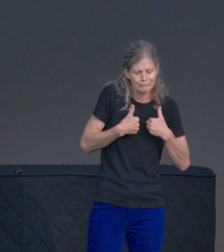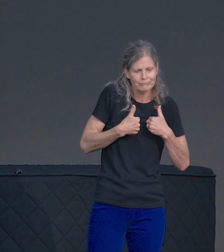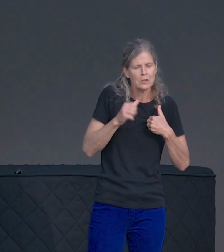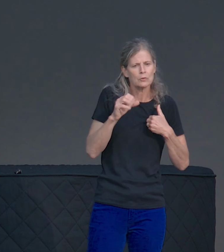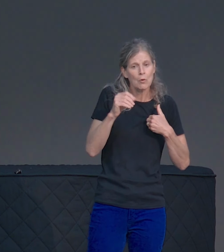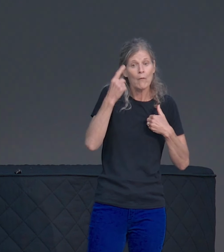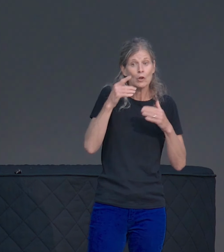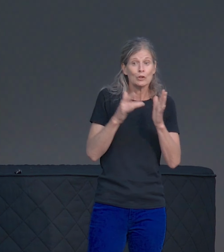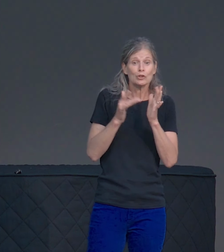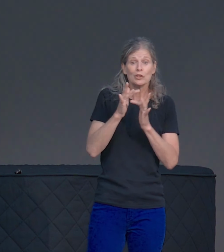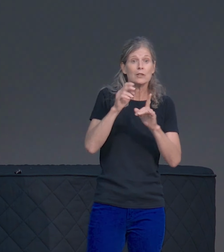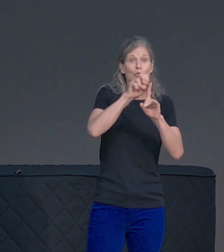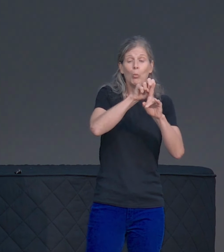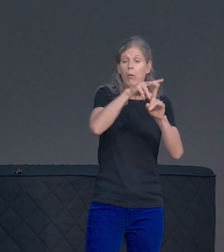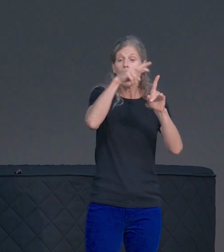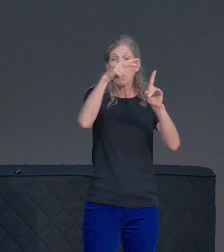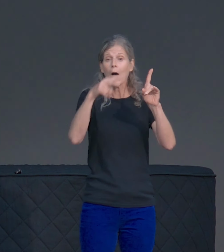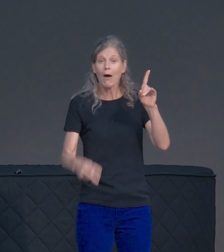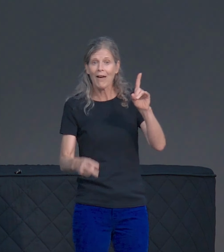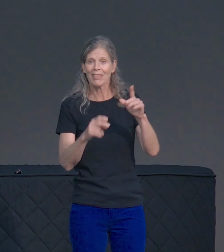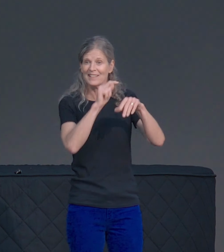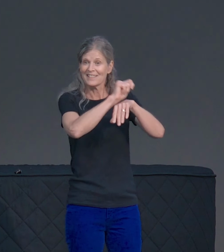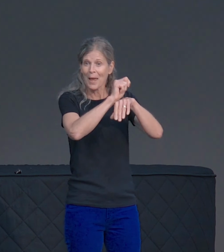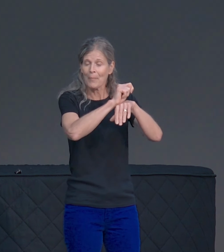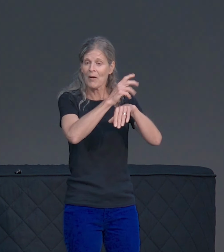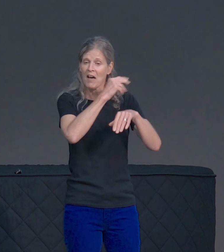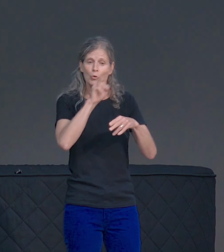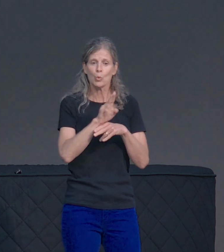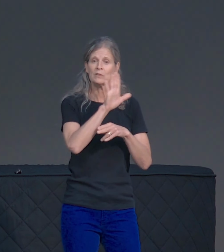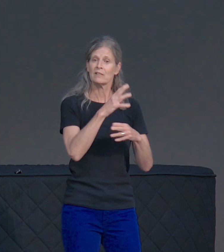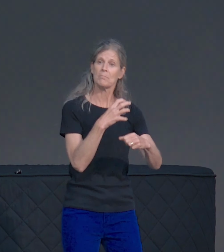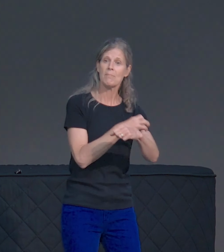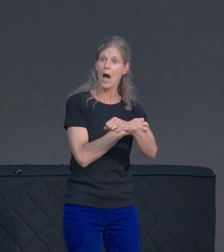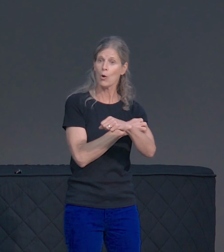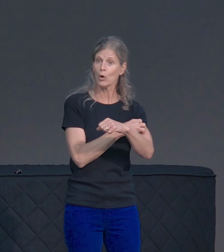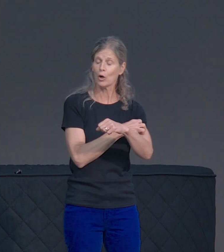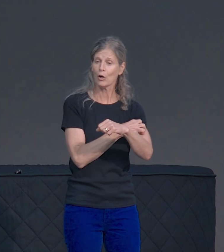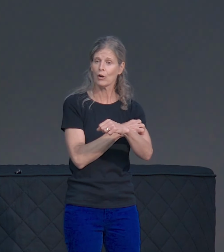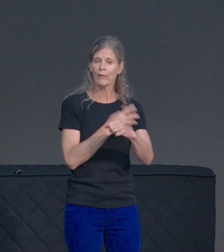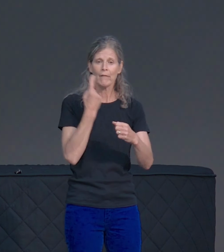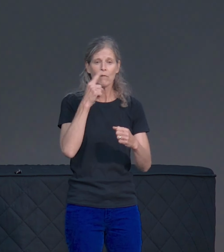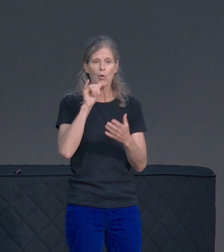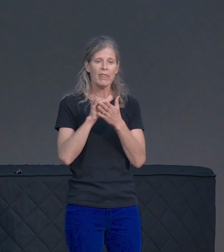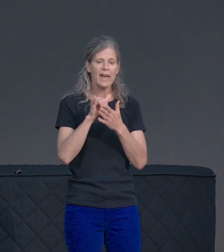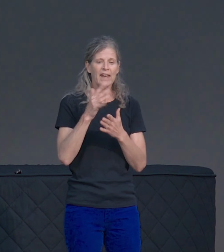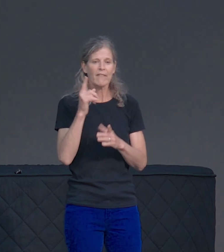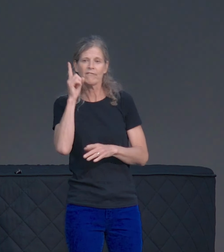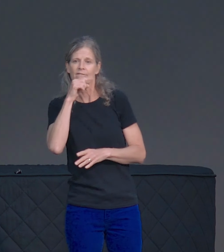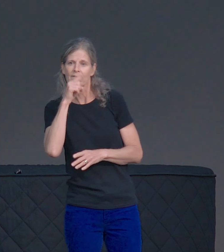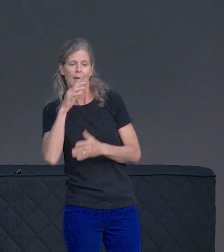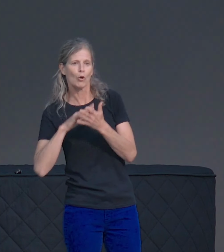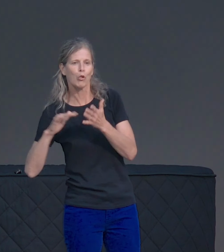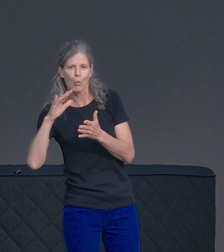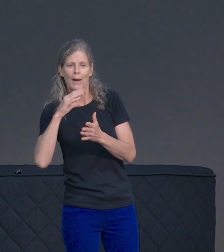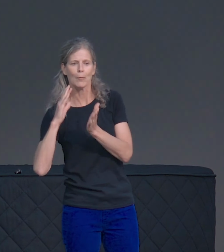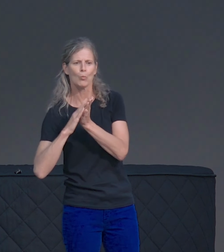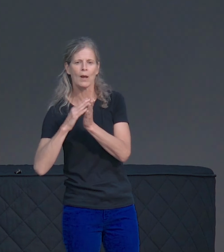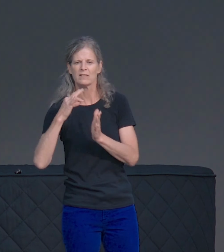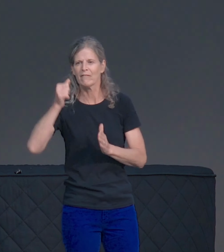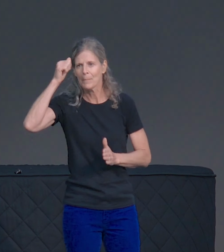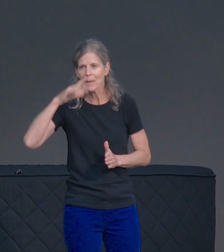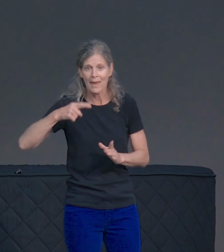Jesus to throw himself off the temple and selfishly use his power for this manufactured glory and praise of man